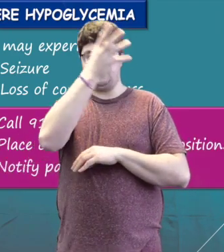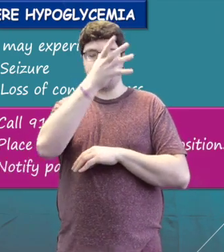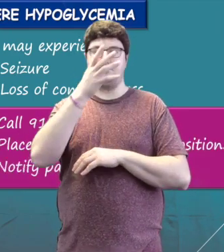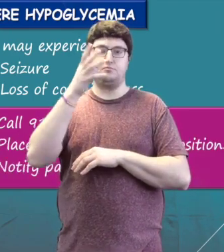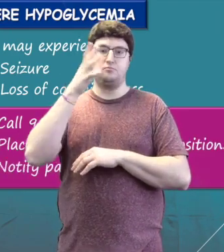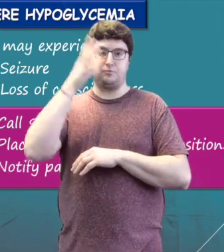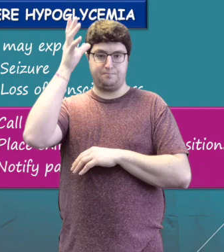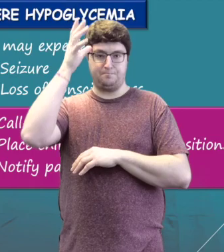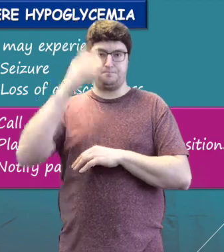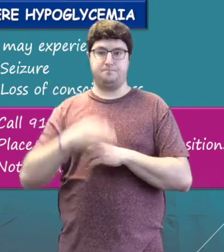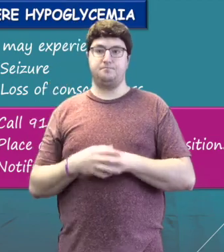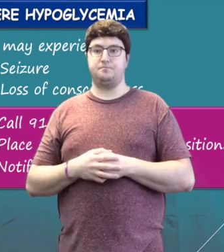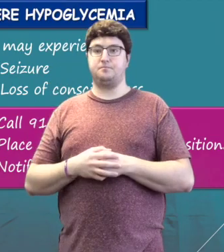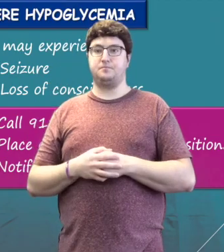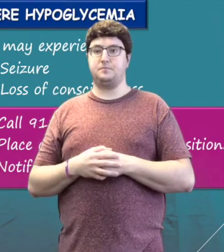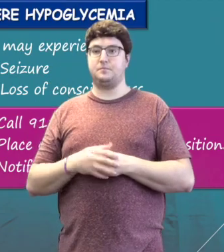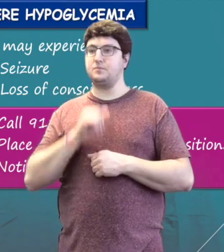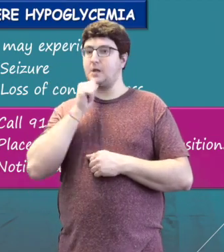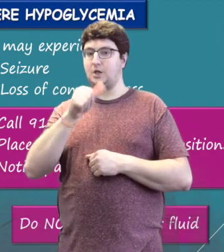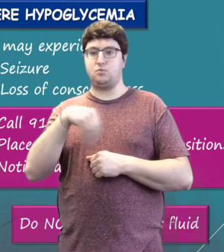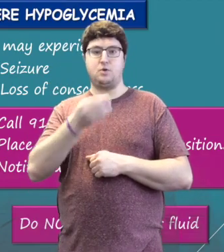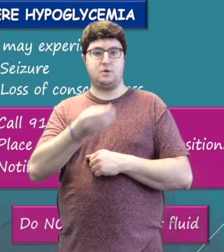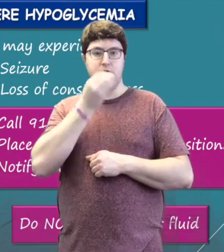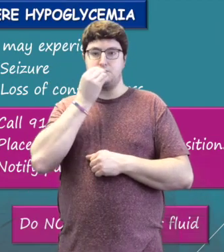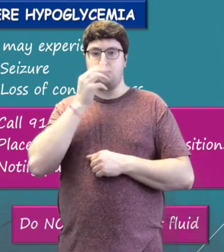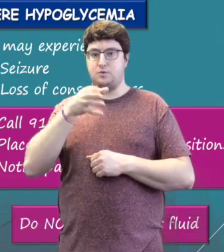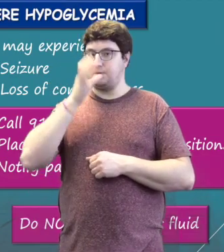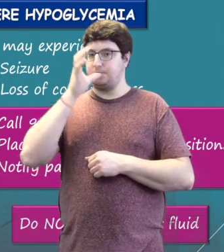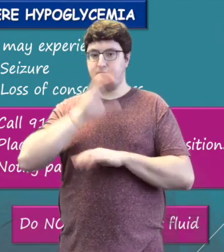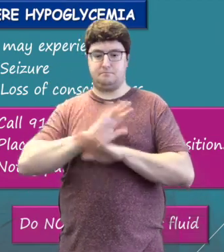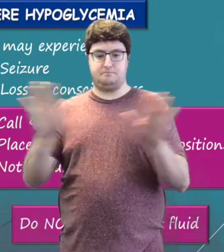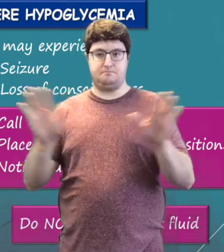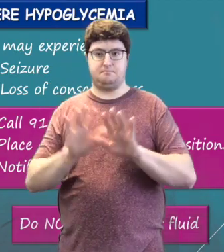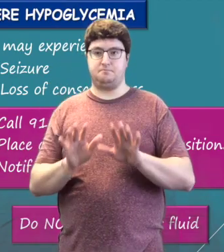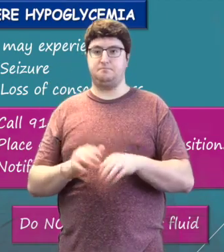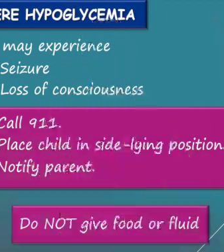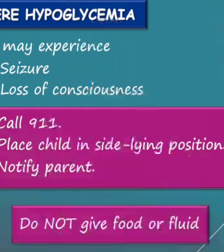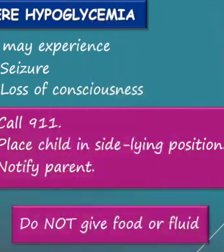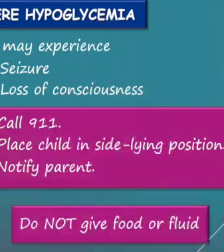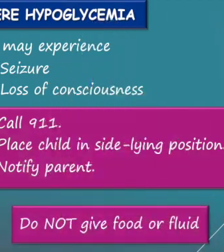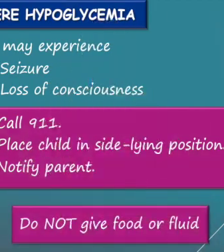the parent. Do not give the child food or drink.